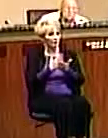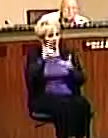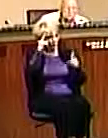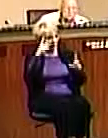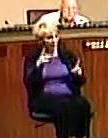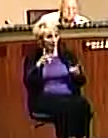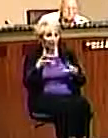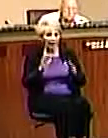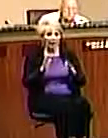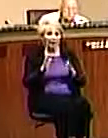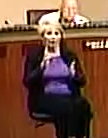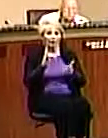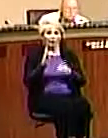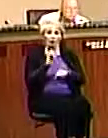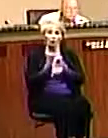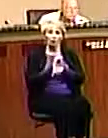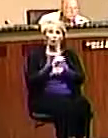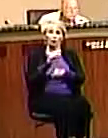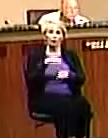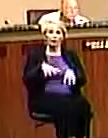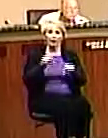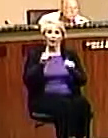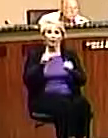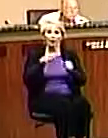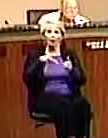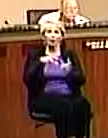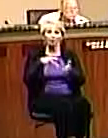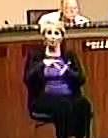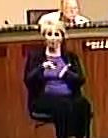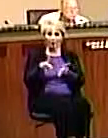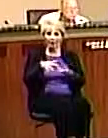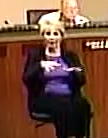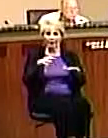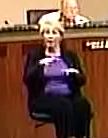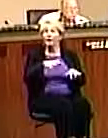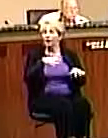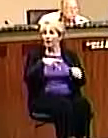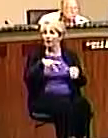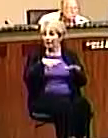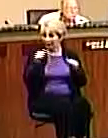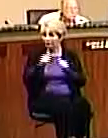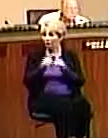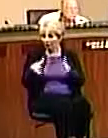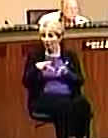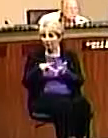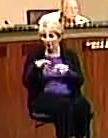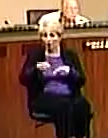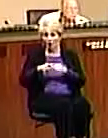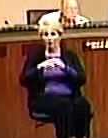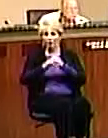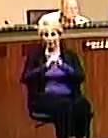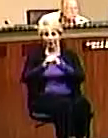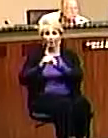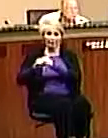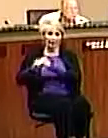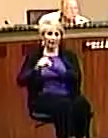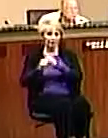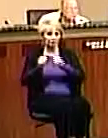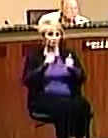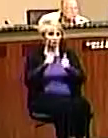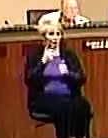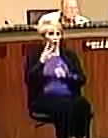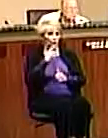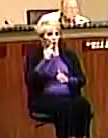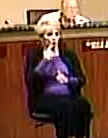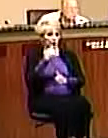to allow such an employee to take a paid leave without pay while campaigning, which raises two serious